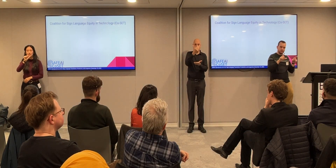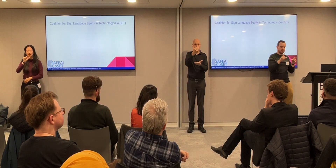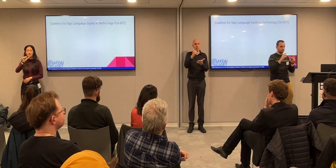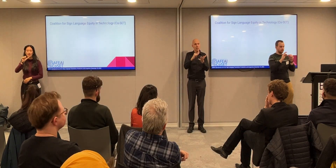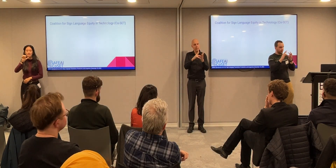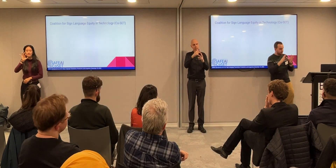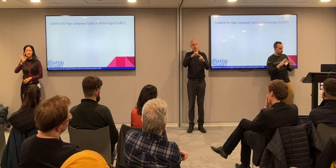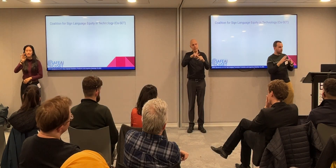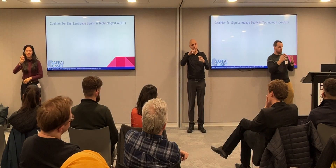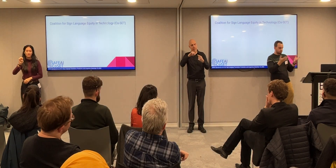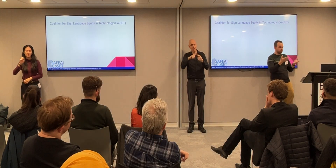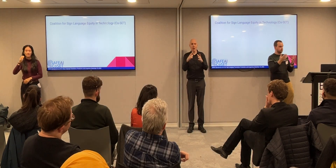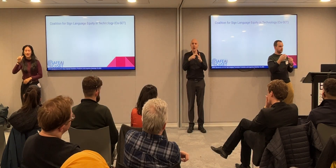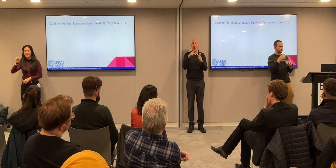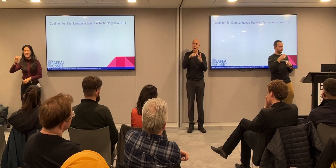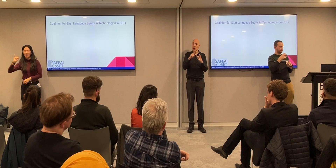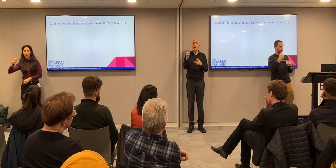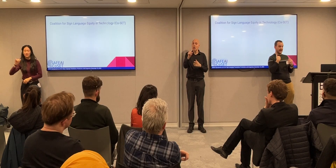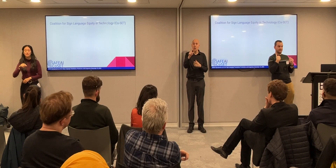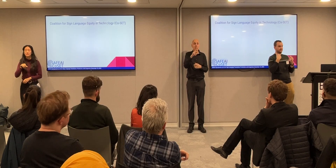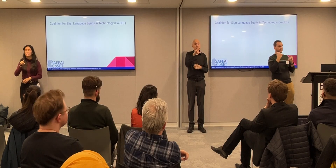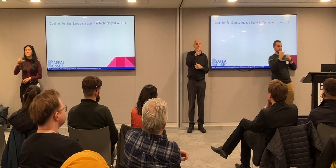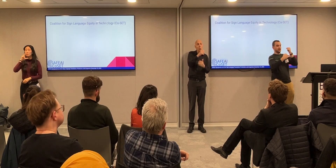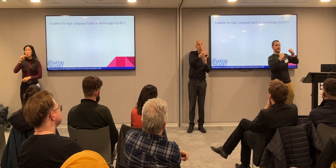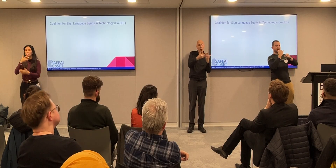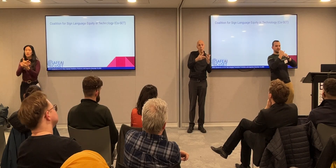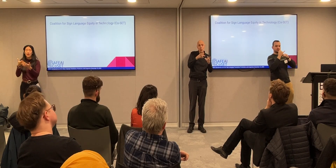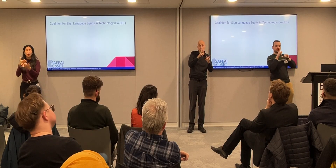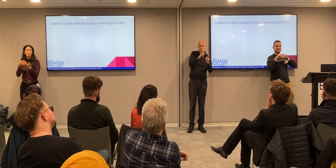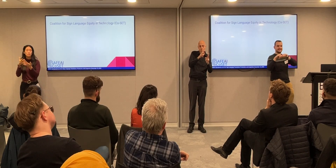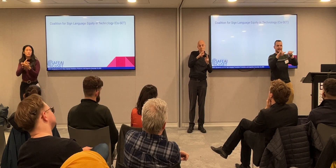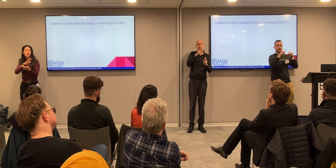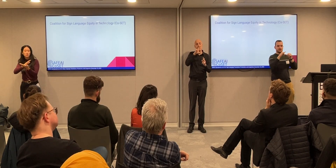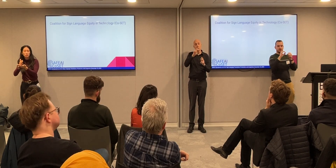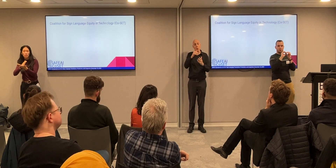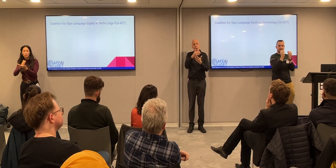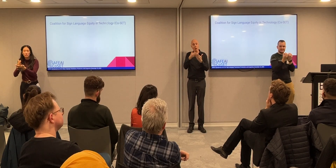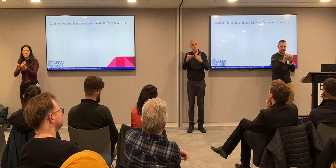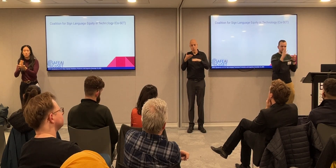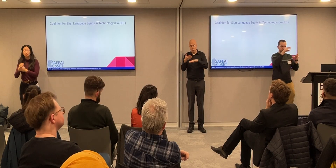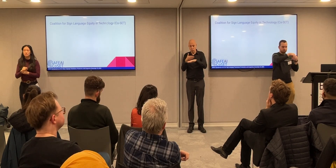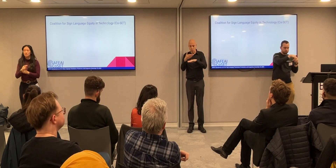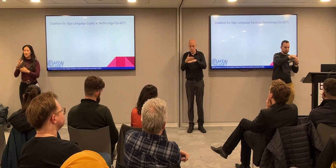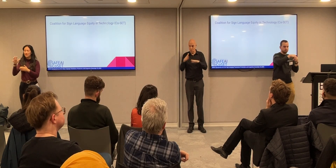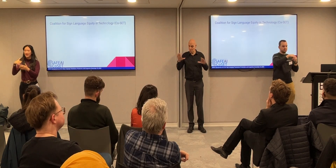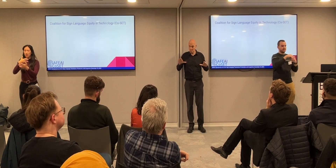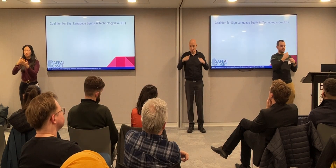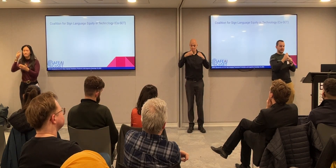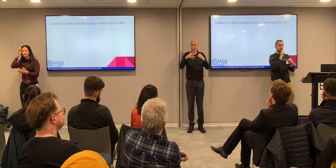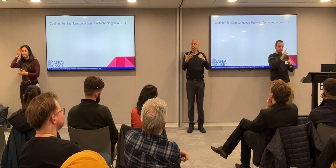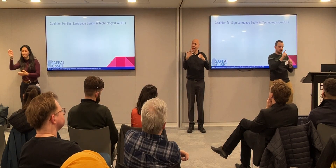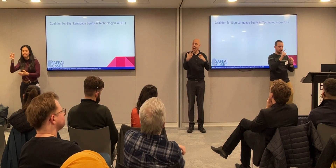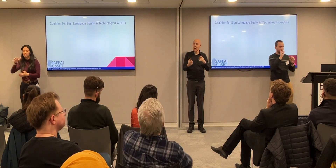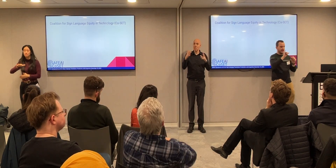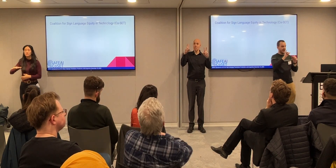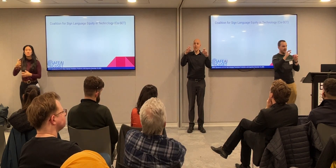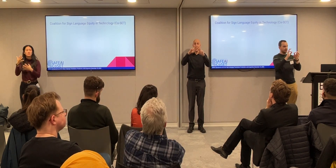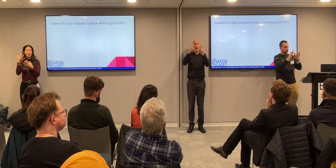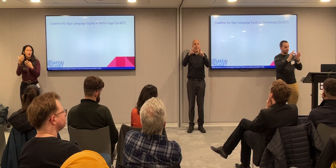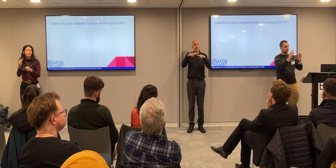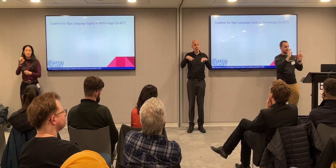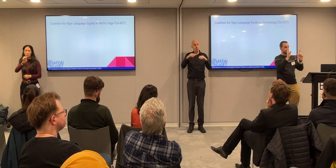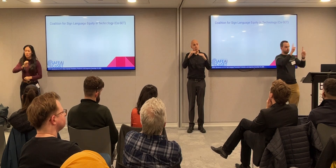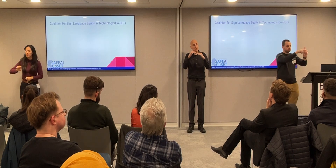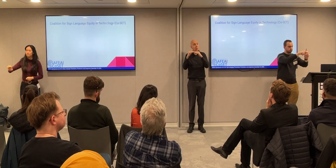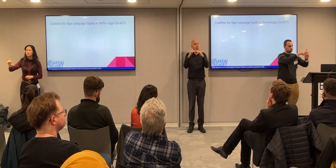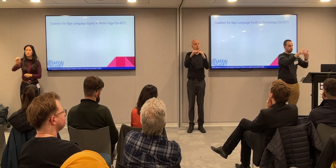That is a group of spoken language interpreters and practitioners, and they have an international standard organization in